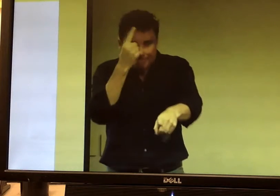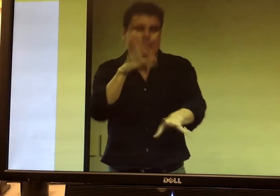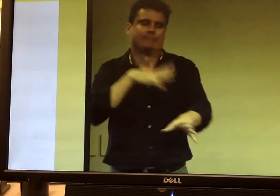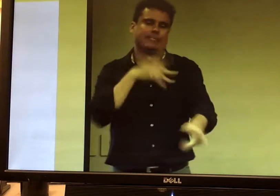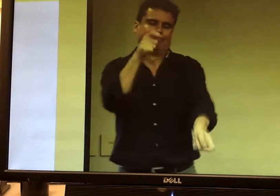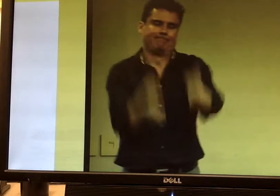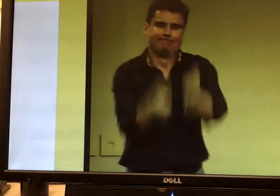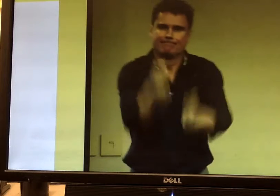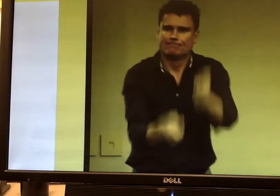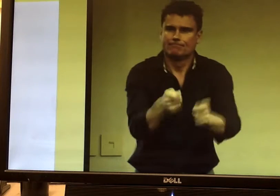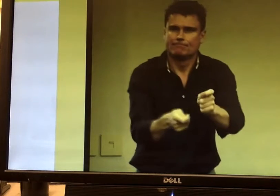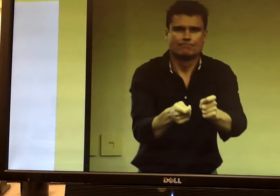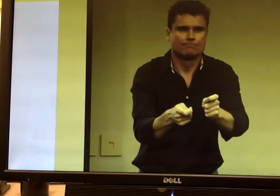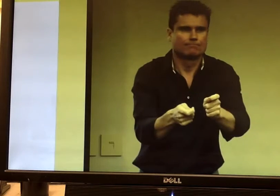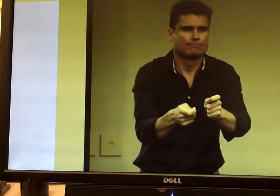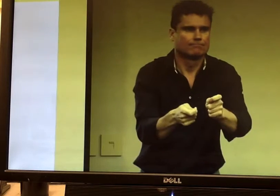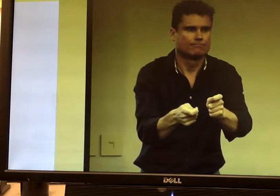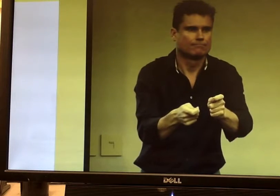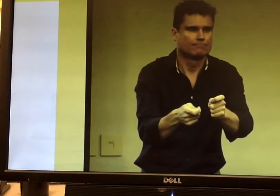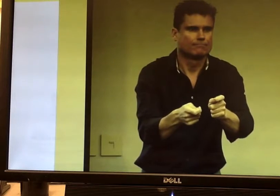you're taking on the advocacy point of view, or excuse me, advocacy